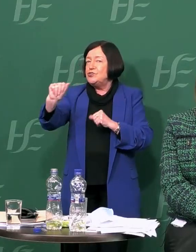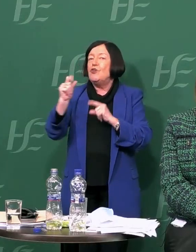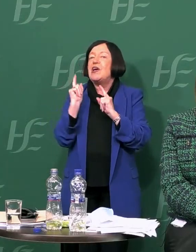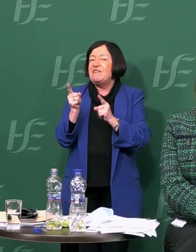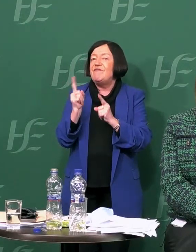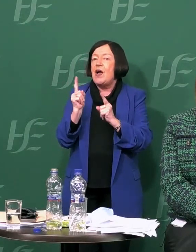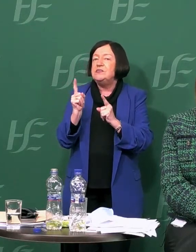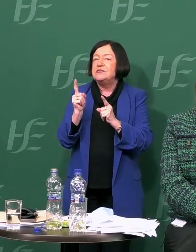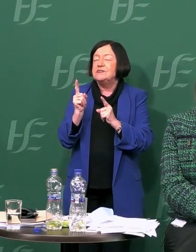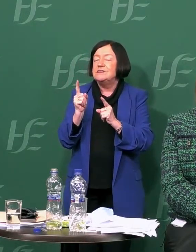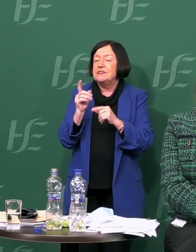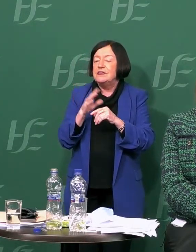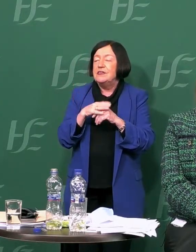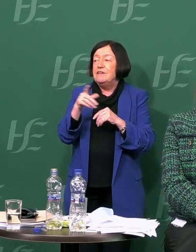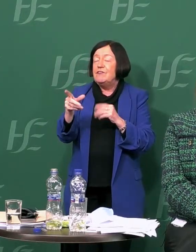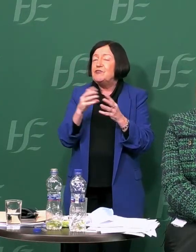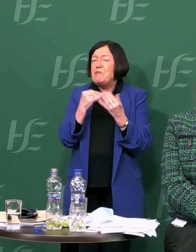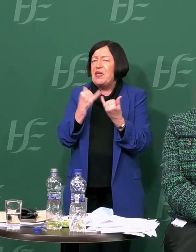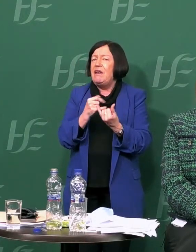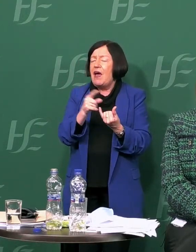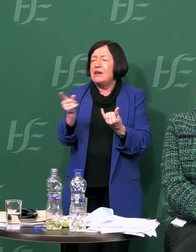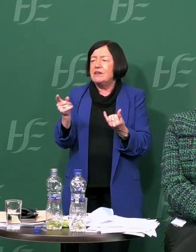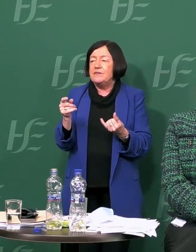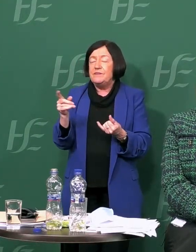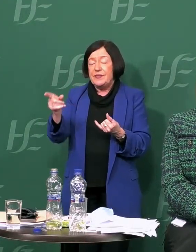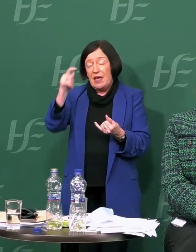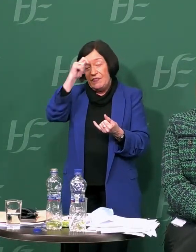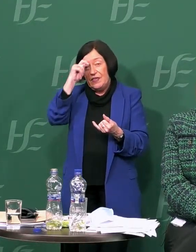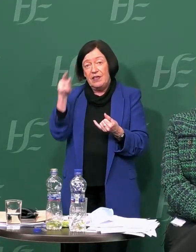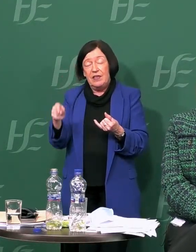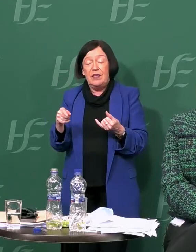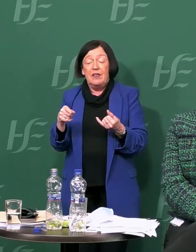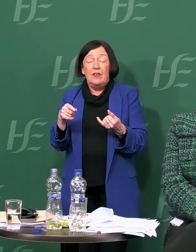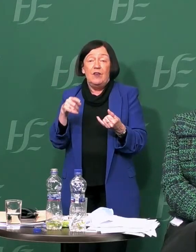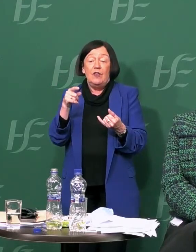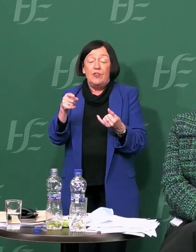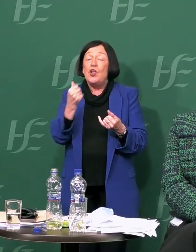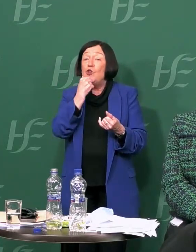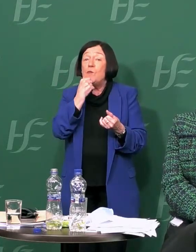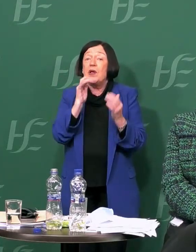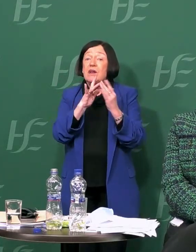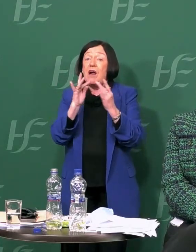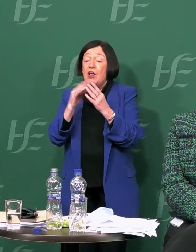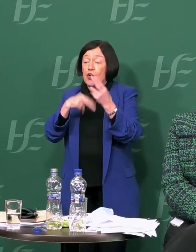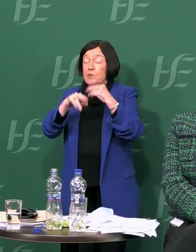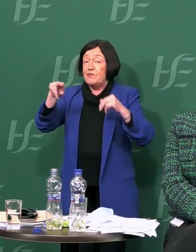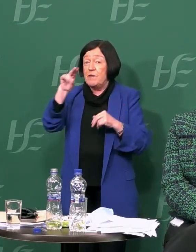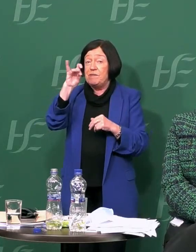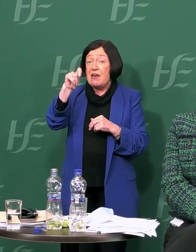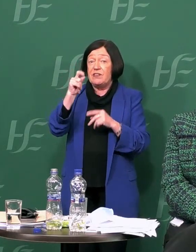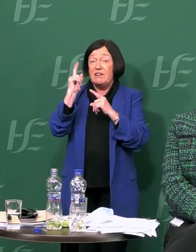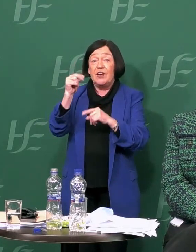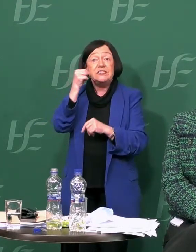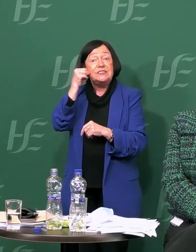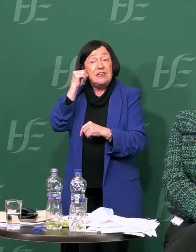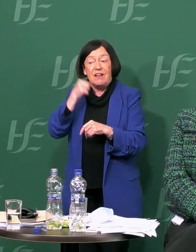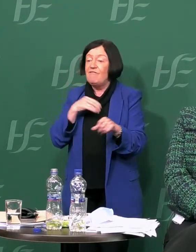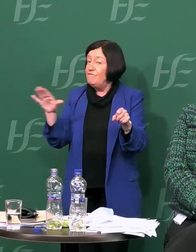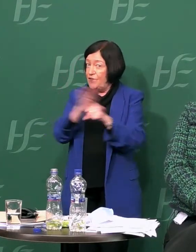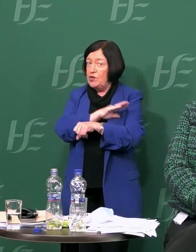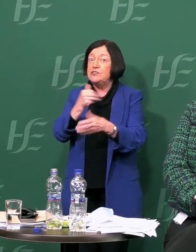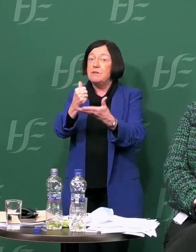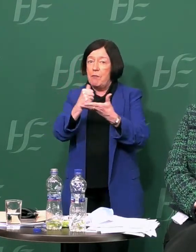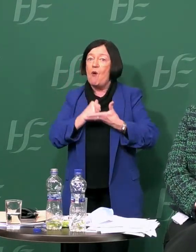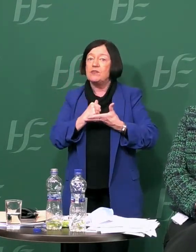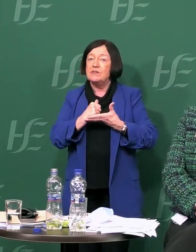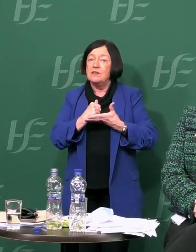to companies thinking about something like that? Well, I think the cutting down on contacts emerged from the NEFIT advice yesterday and fully support it.